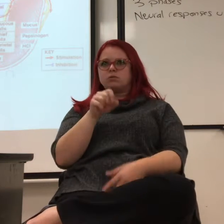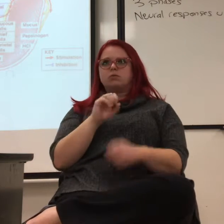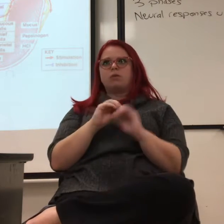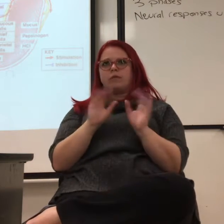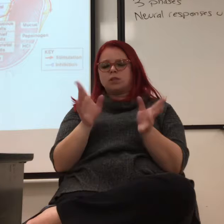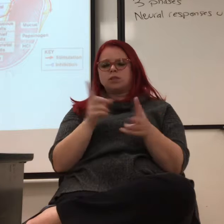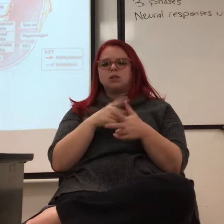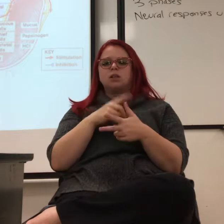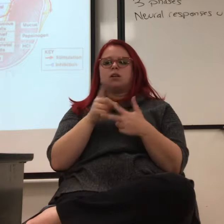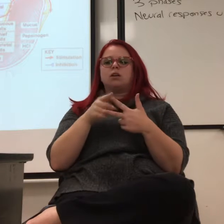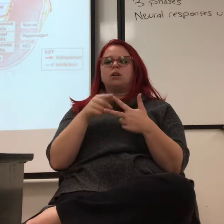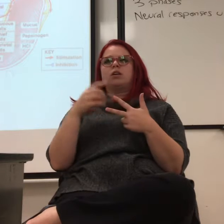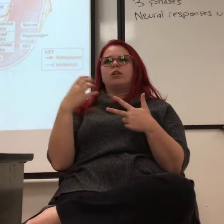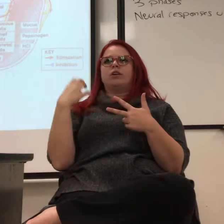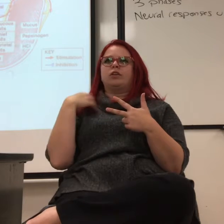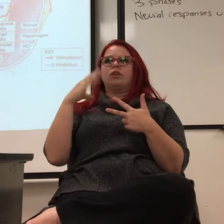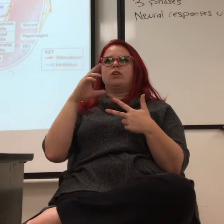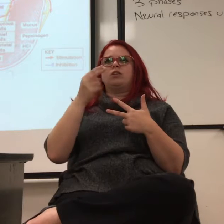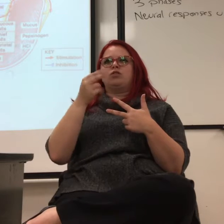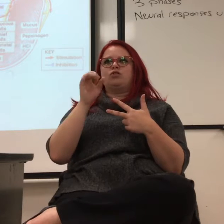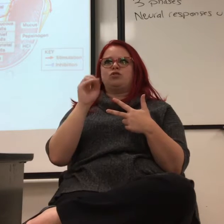Obviously, chief cells